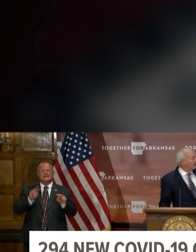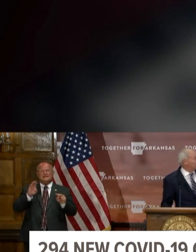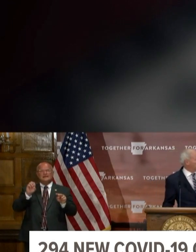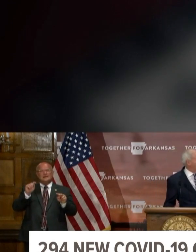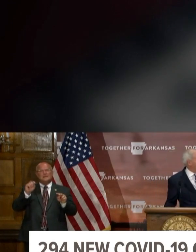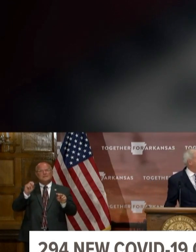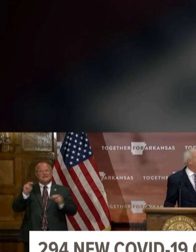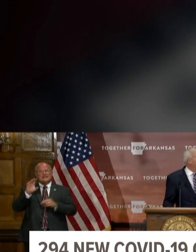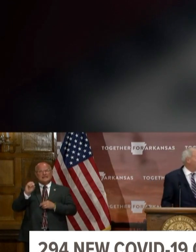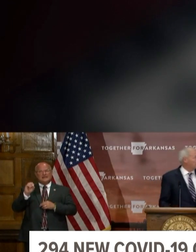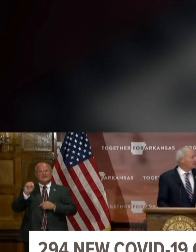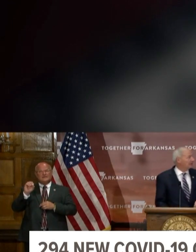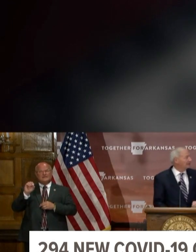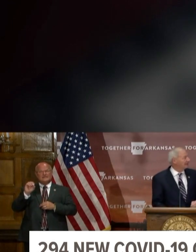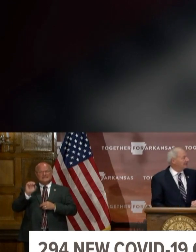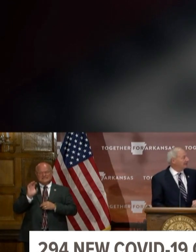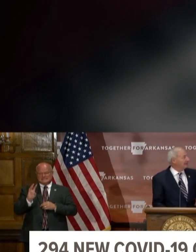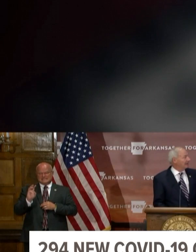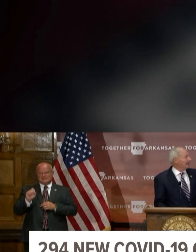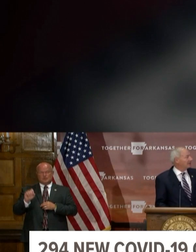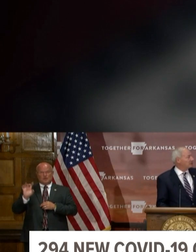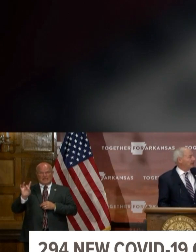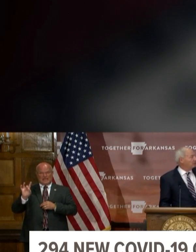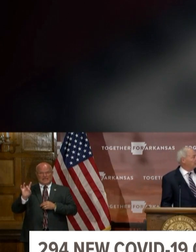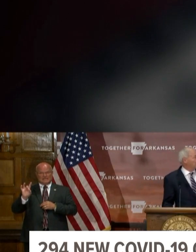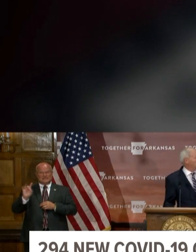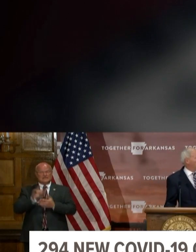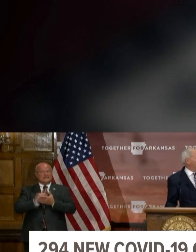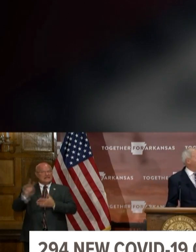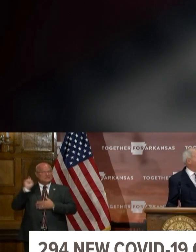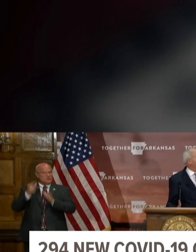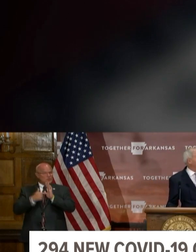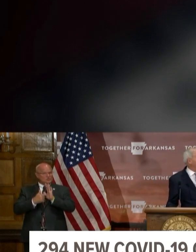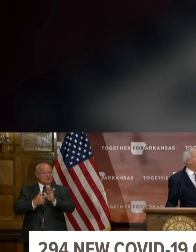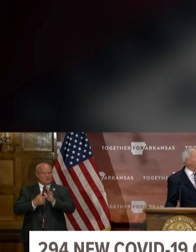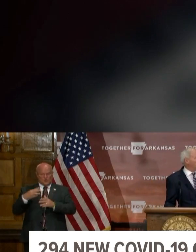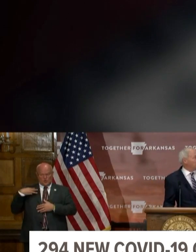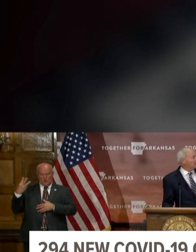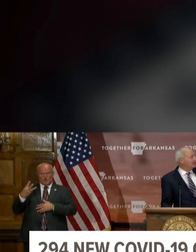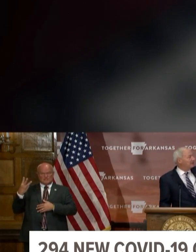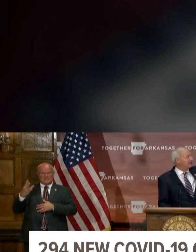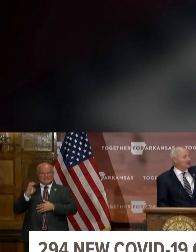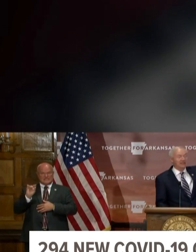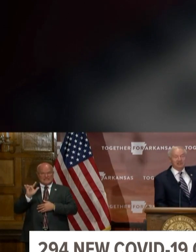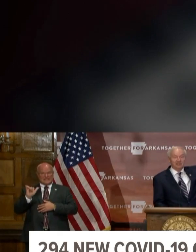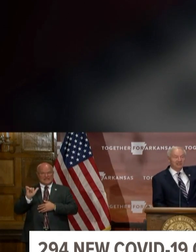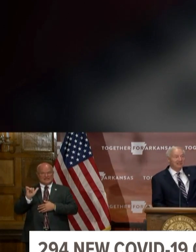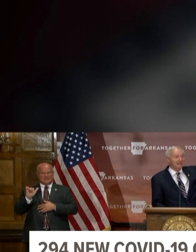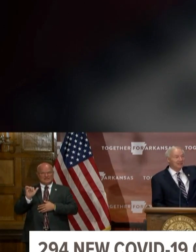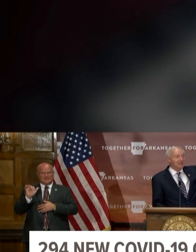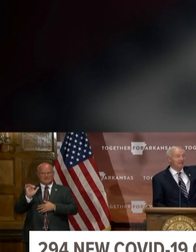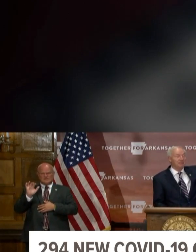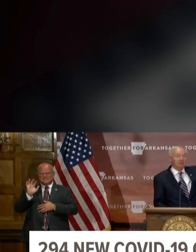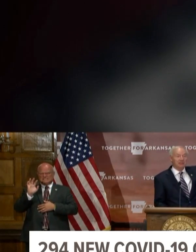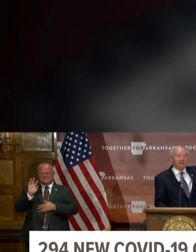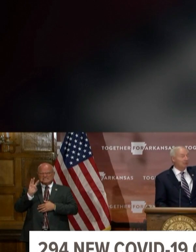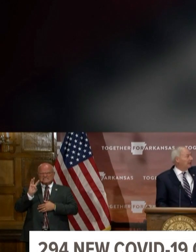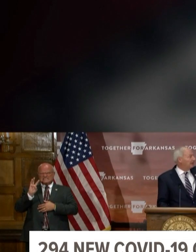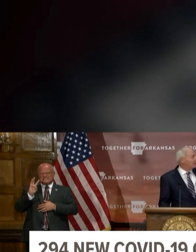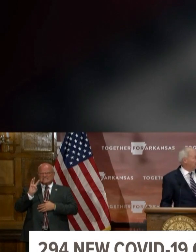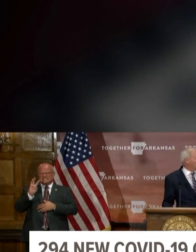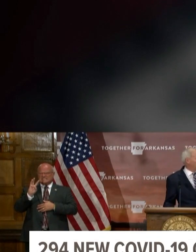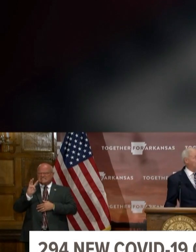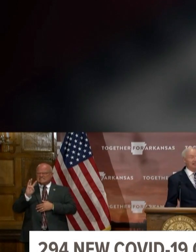Benton County's at 6.8%. Now, last week when we showed this, Washington County was in the 6 to